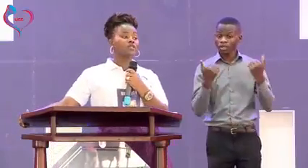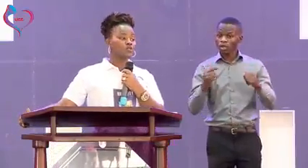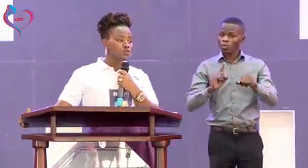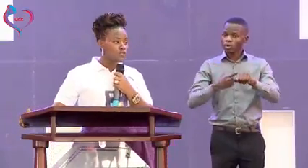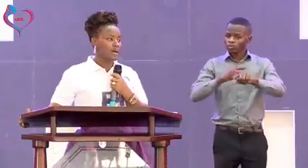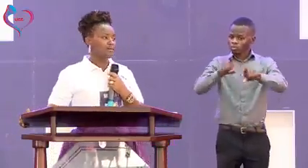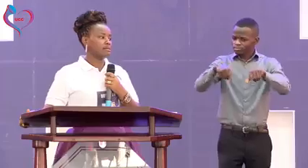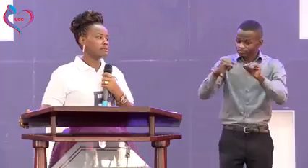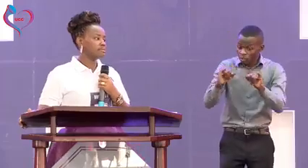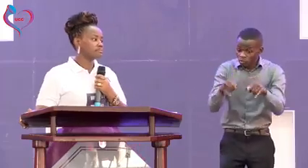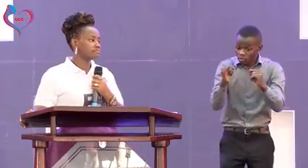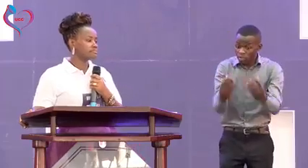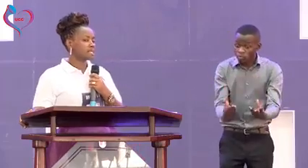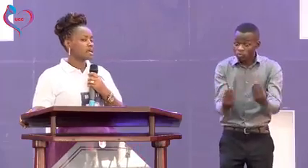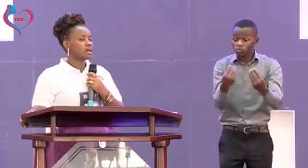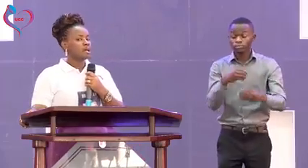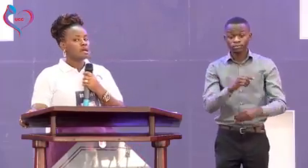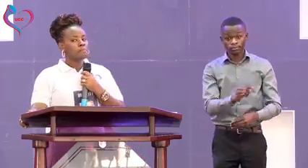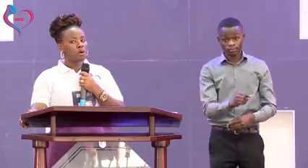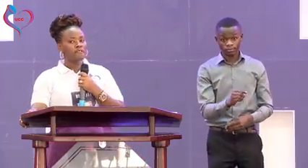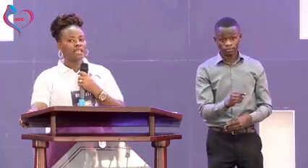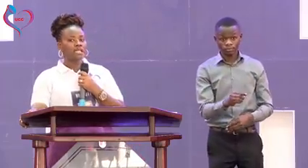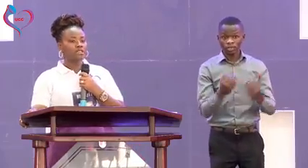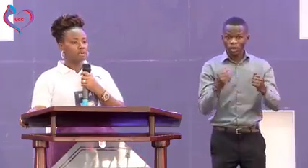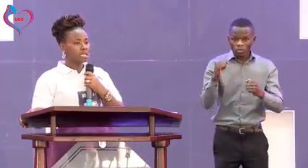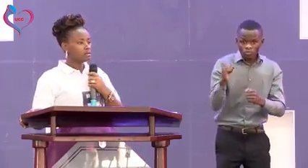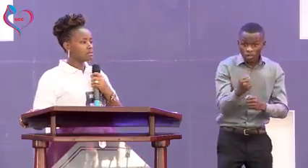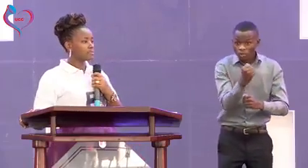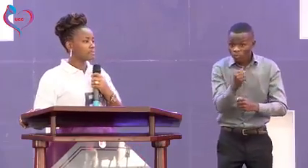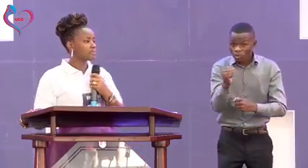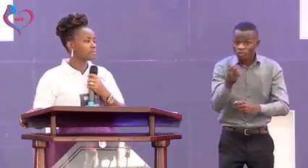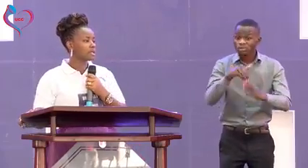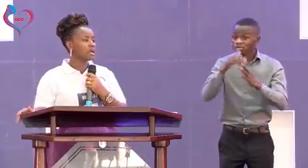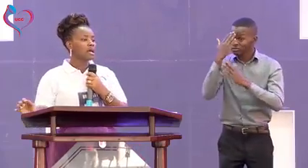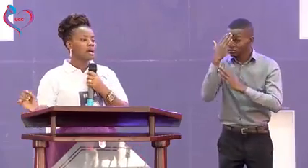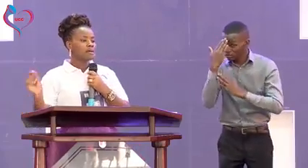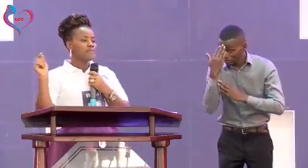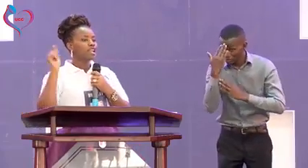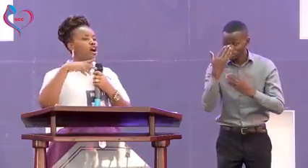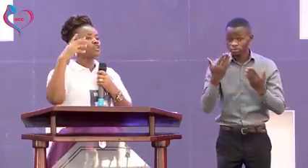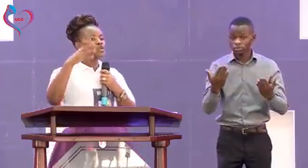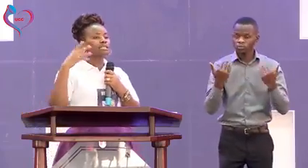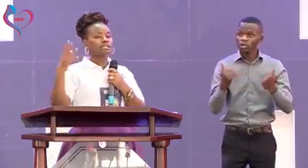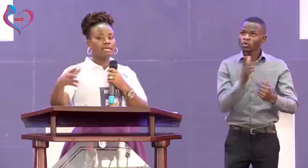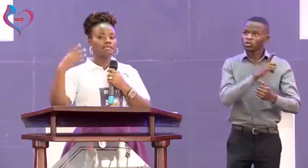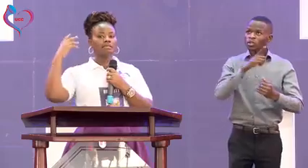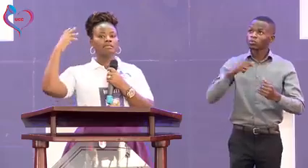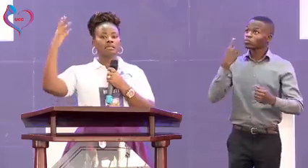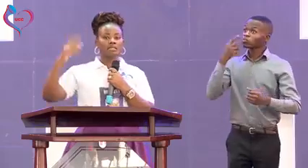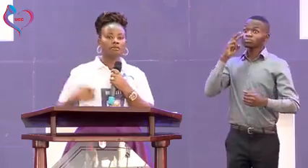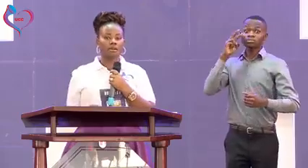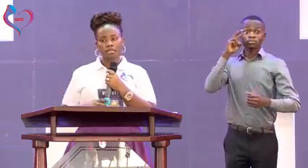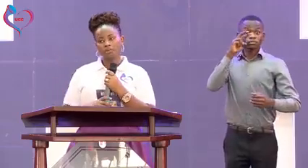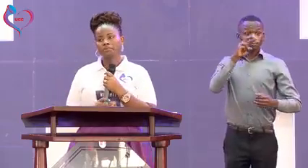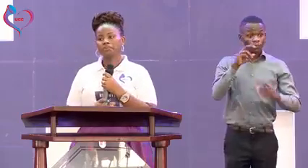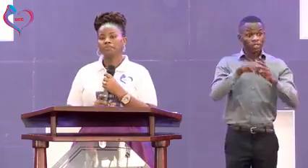we try to do that, moving in humility, the Lord who sees